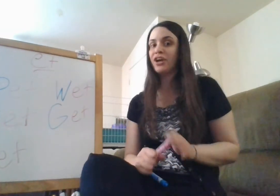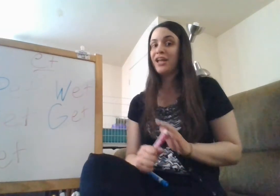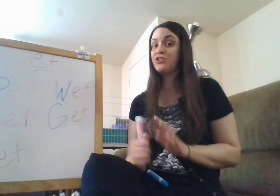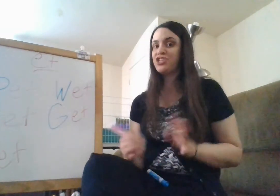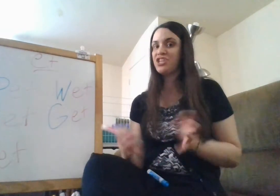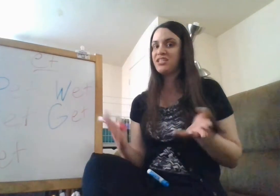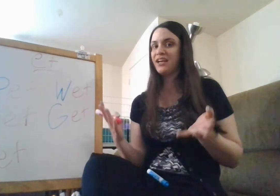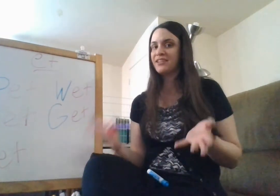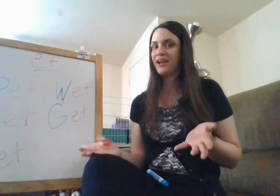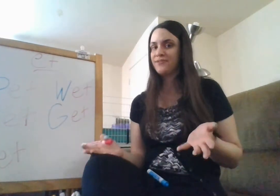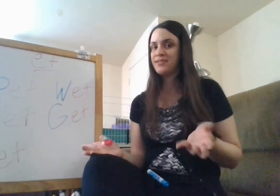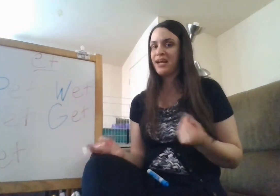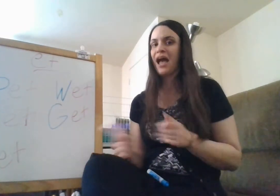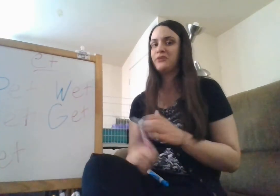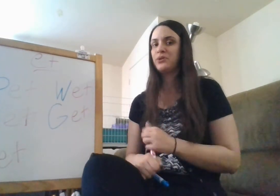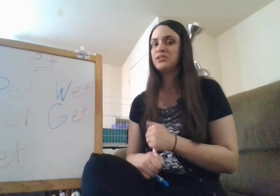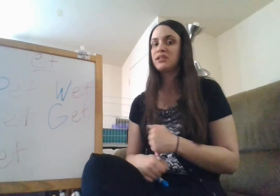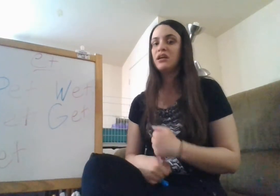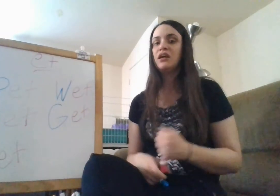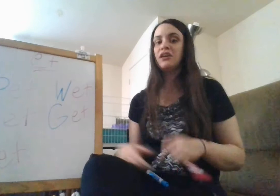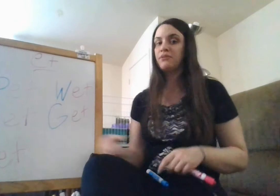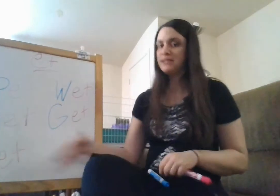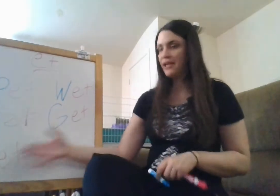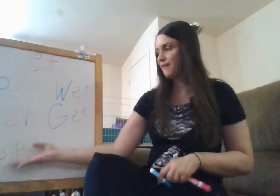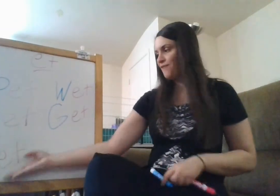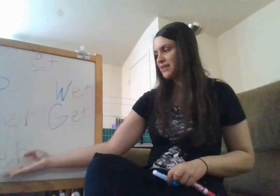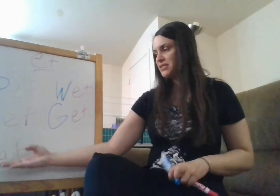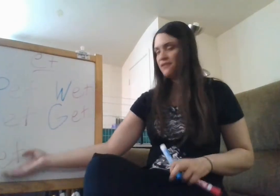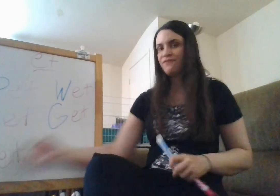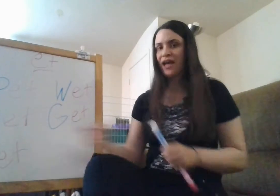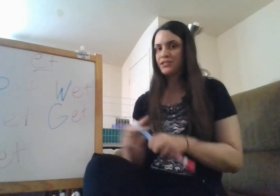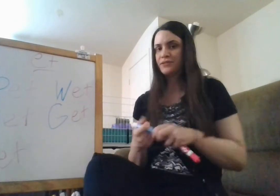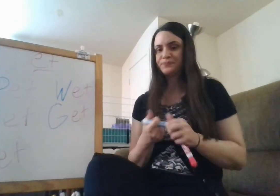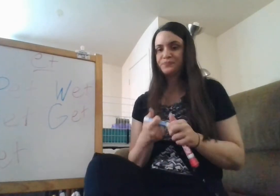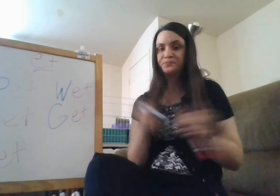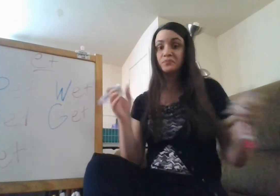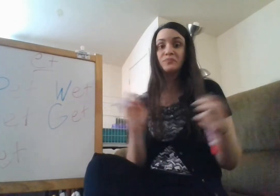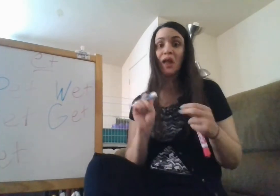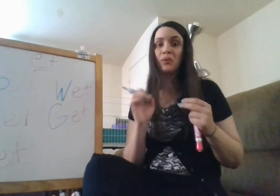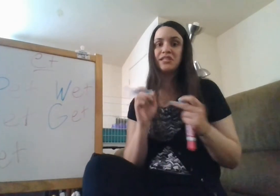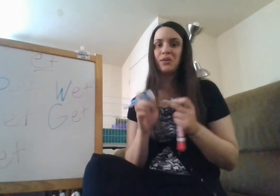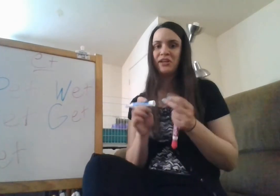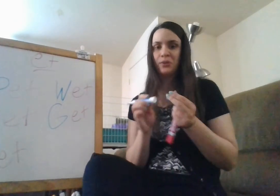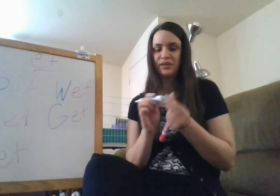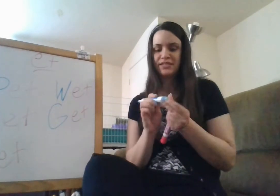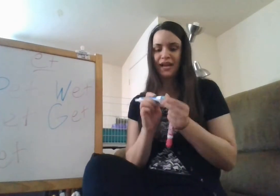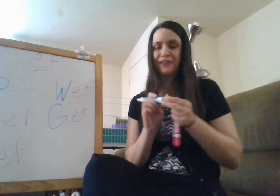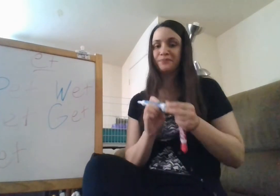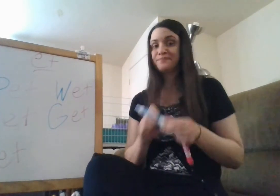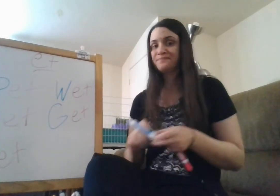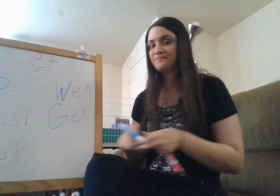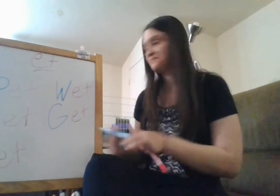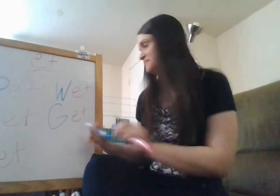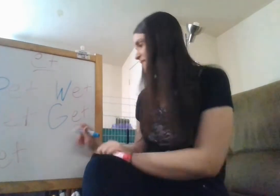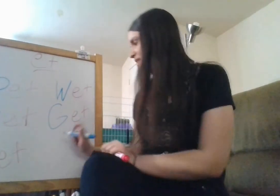and she takes care of sick animals. Could we say vet, vet? We'll do one new one today. This